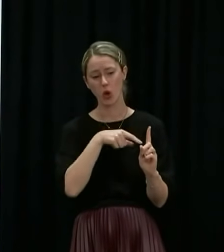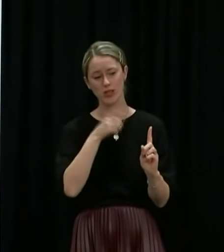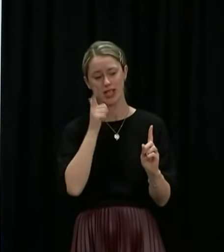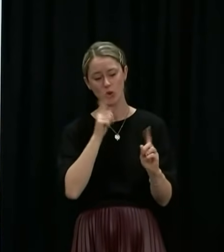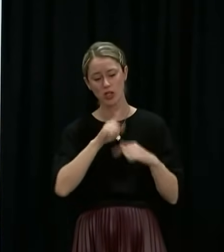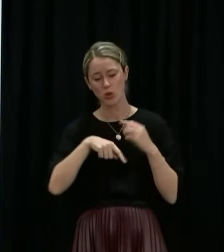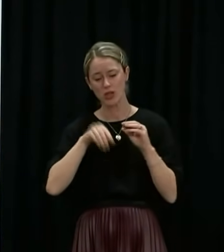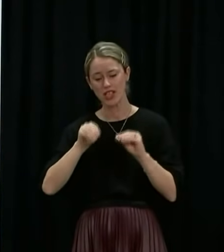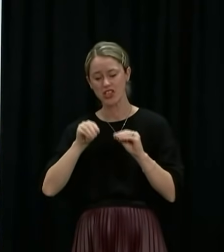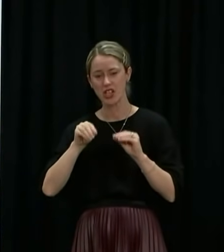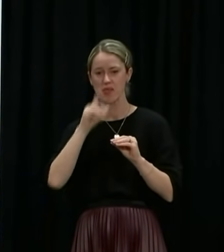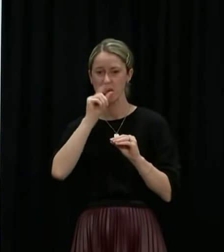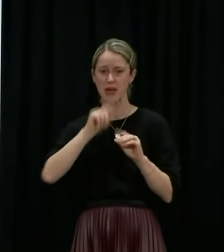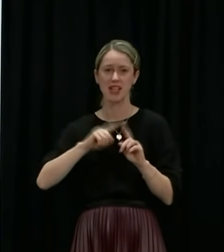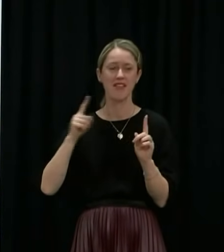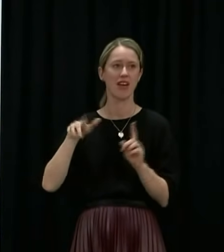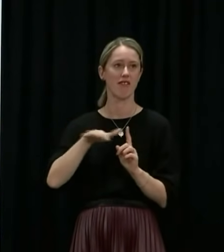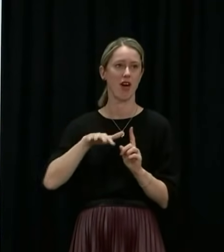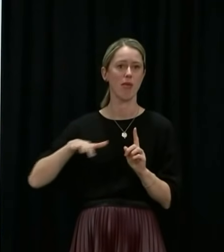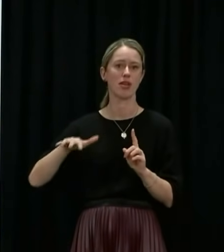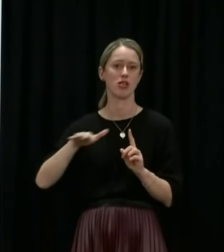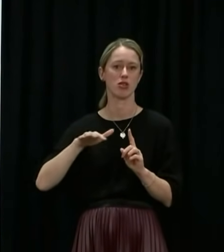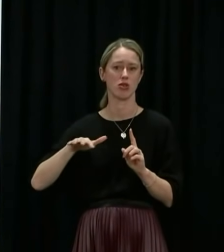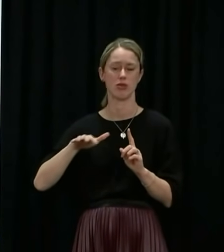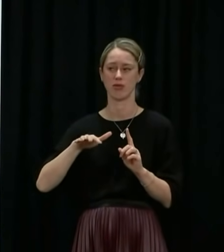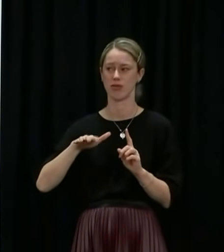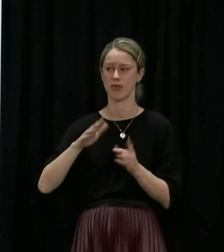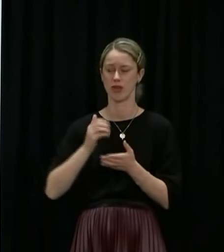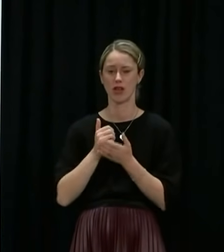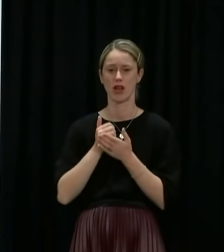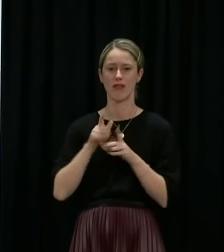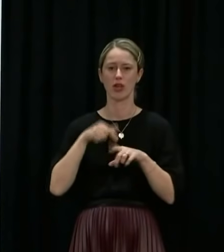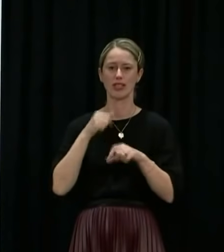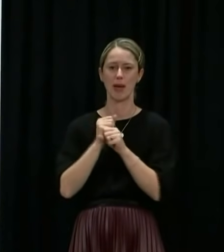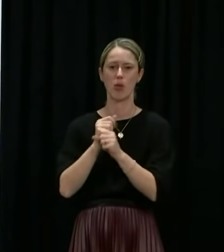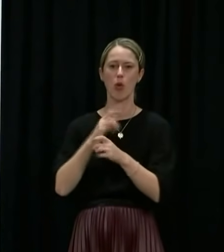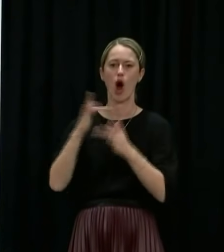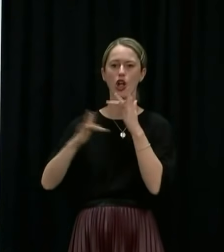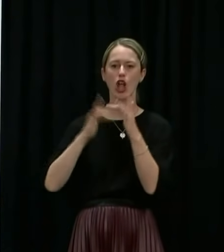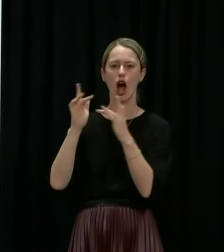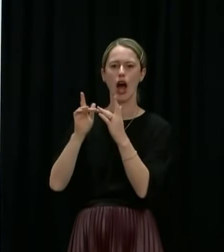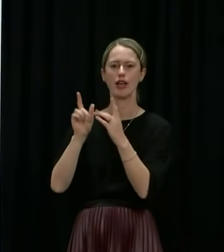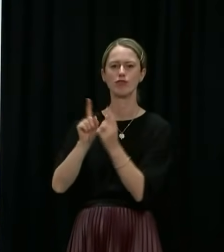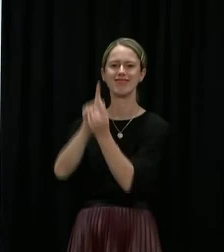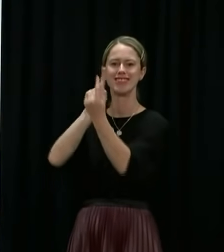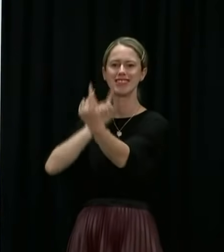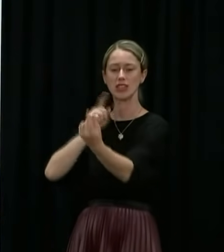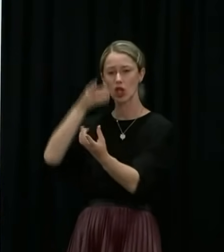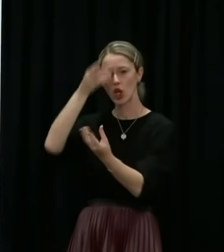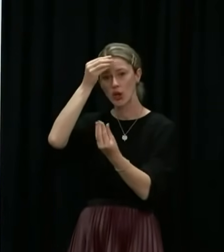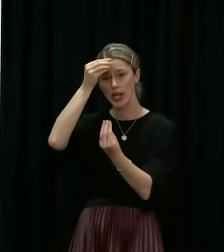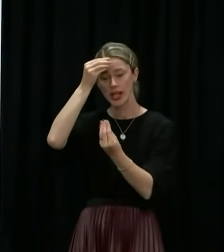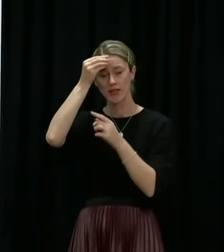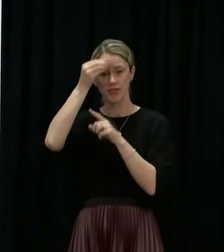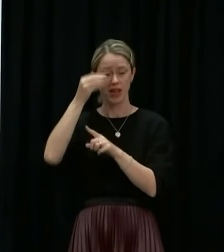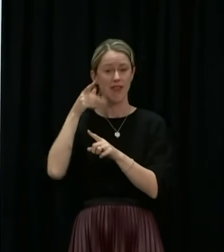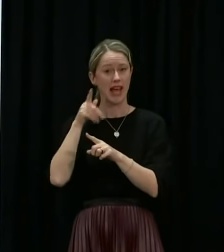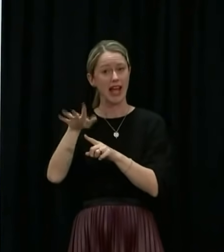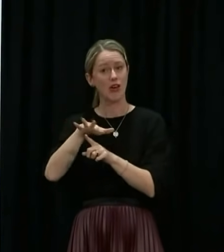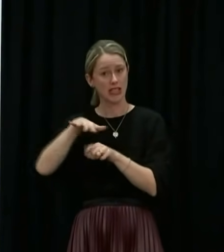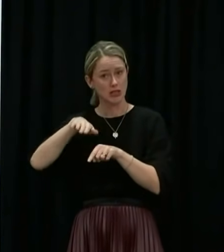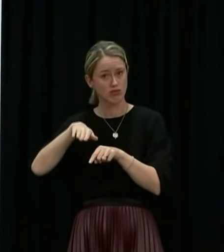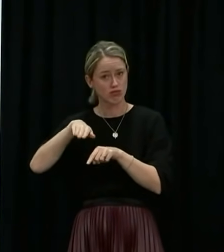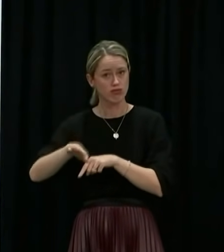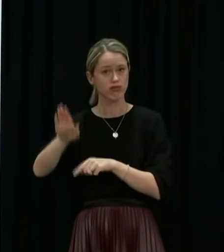continue teaching perhaps in a different environment where they were supporting remote learning, for example. And bear in mind, there is actually more demand for remote learning.